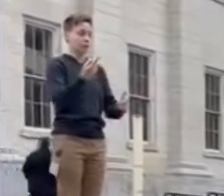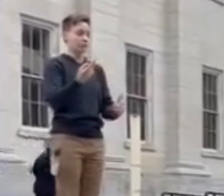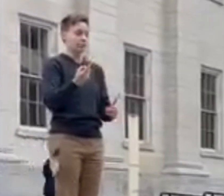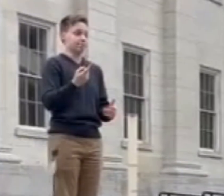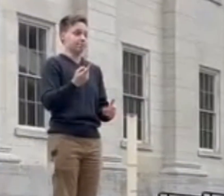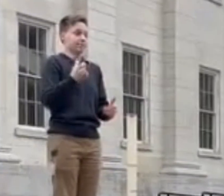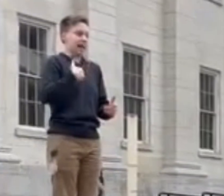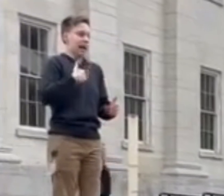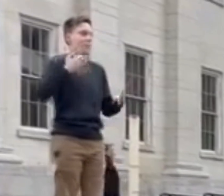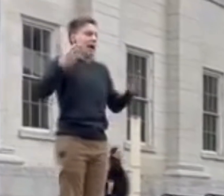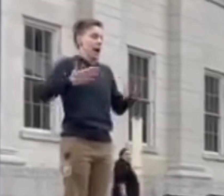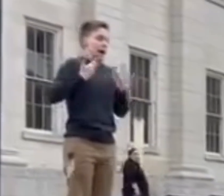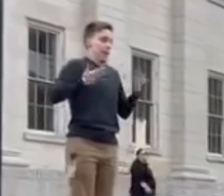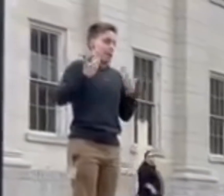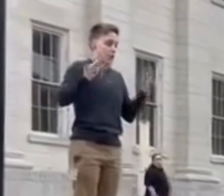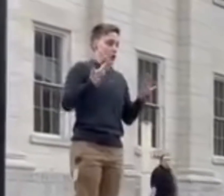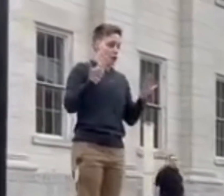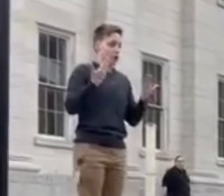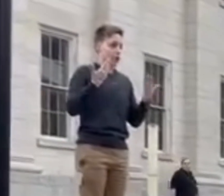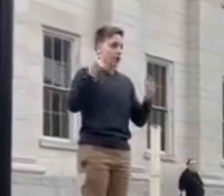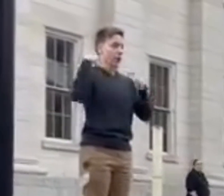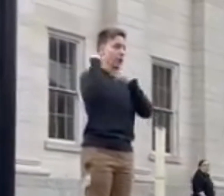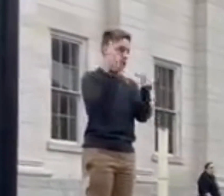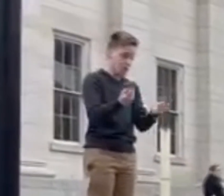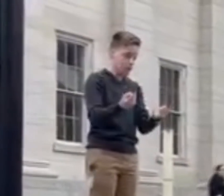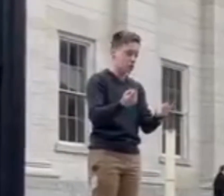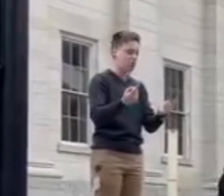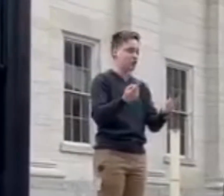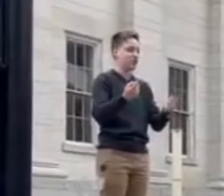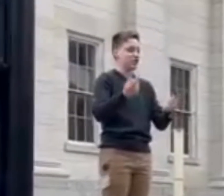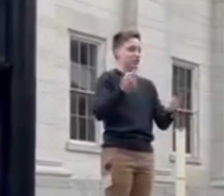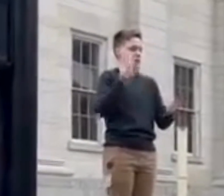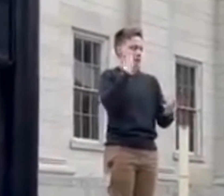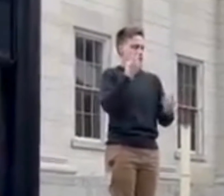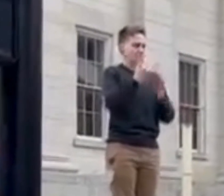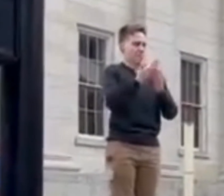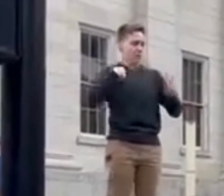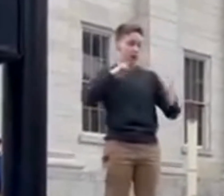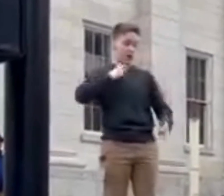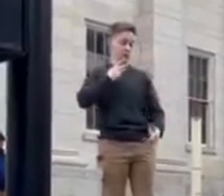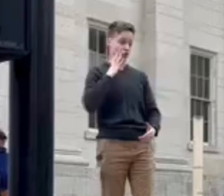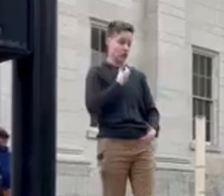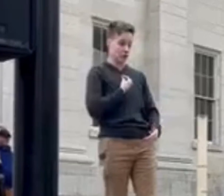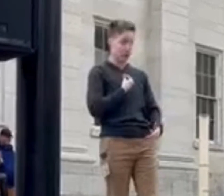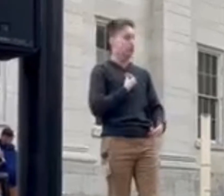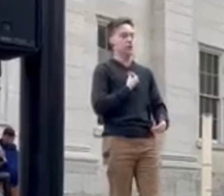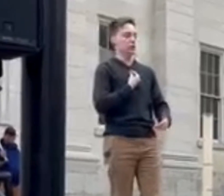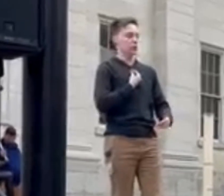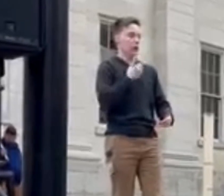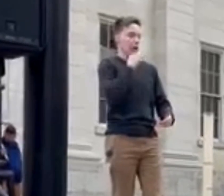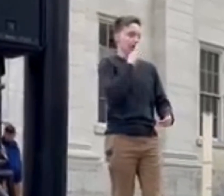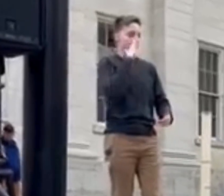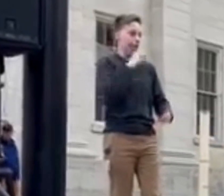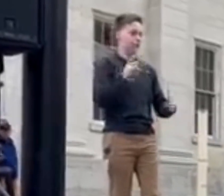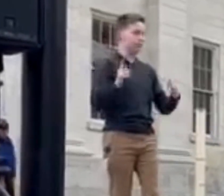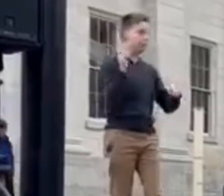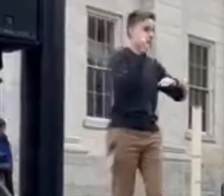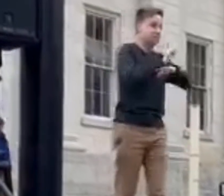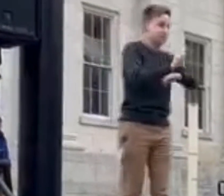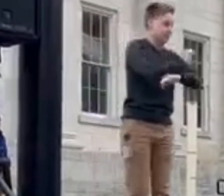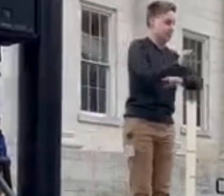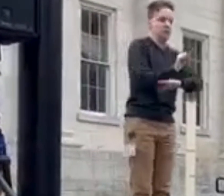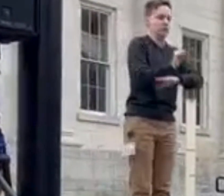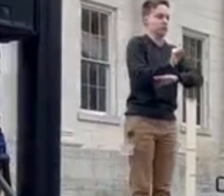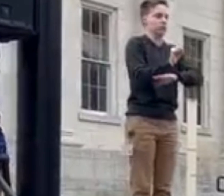than I've ever been, see me pre-transition, there is no way you'd have gotten me up on a stage, I can tell you that. I ended